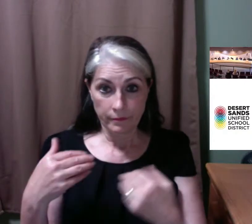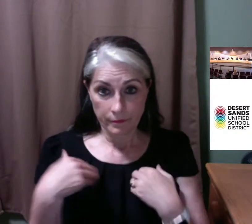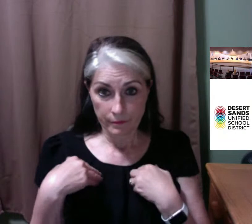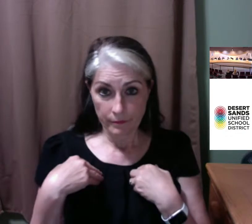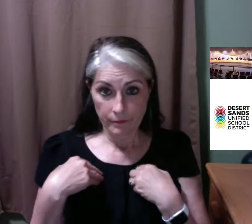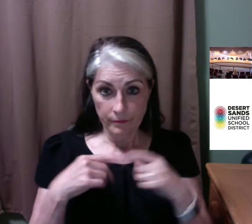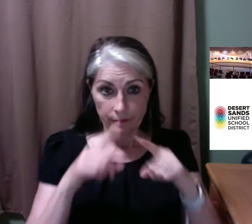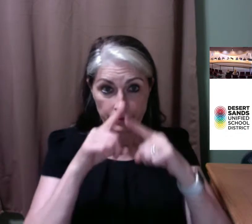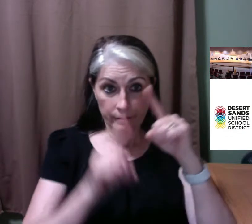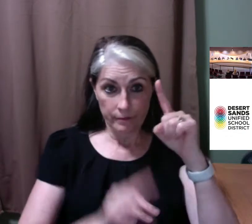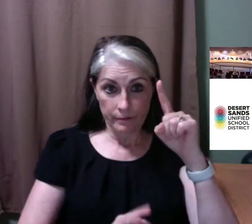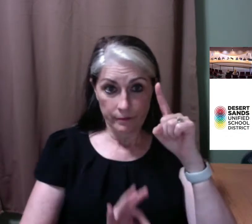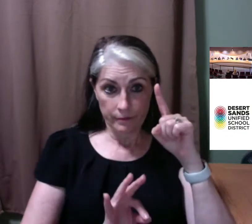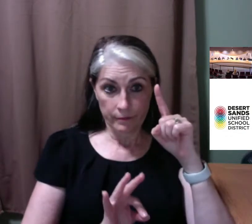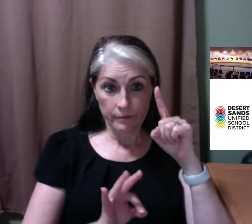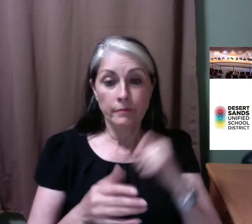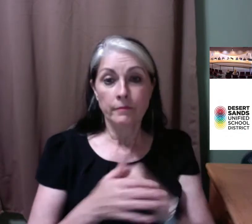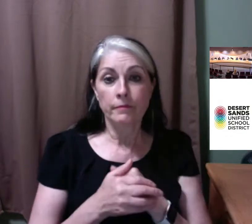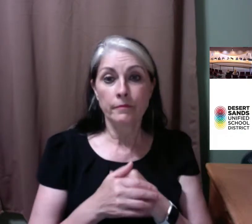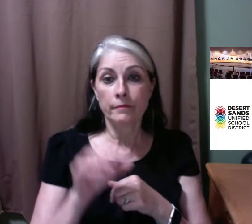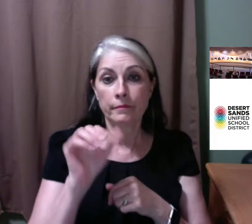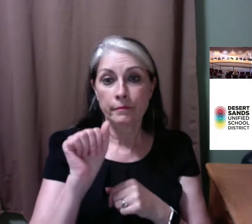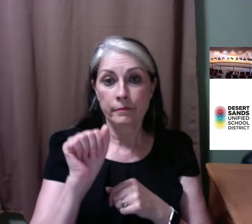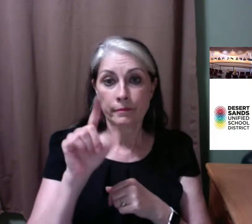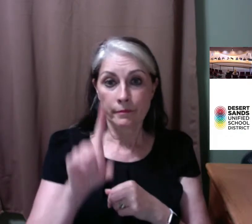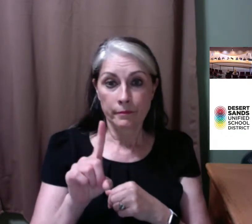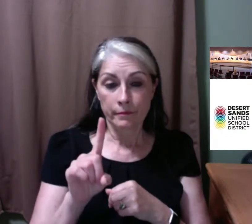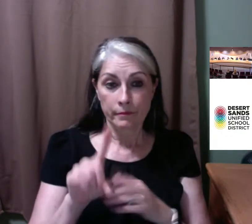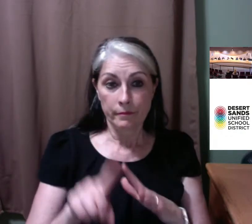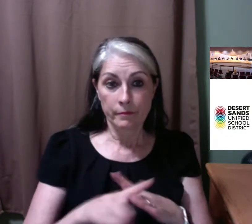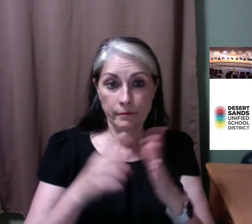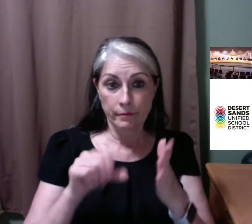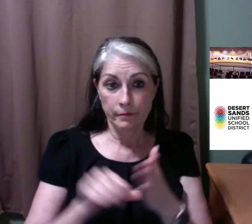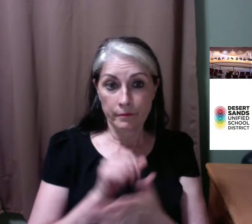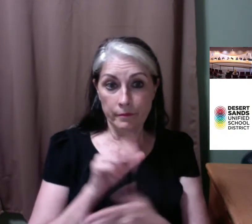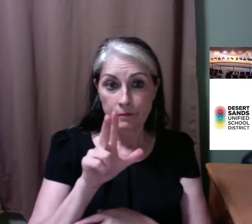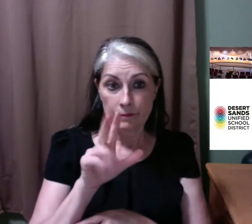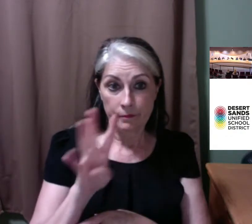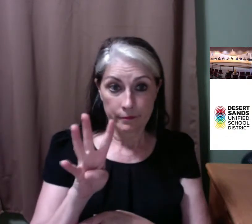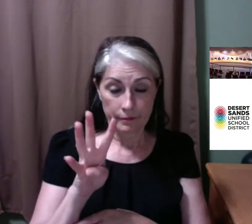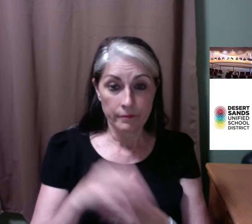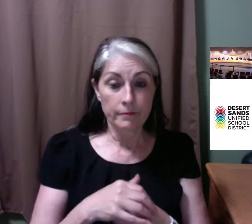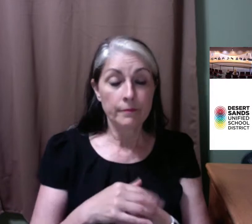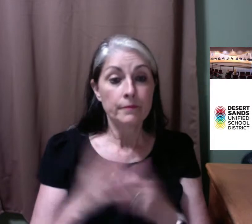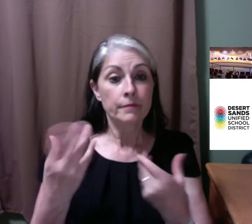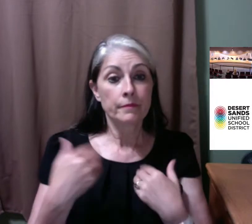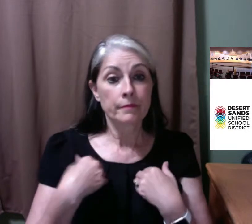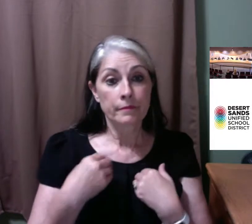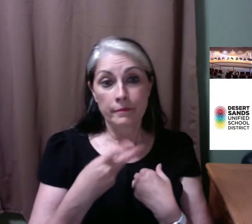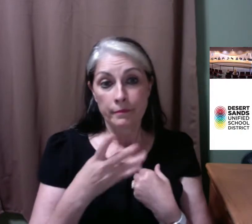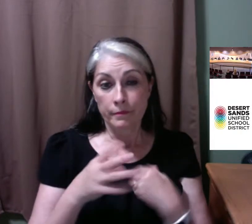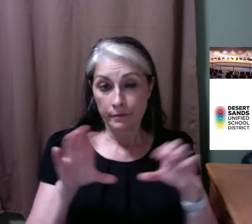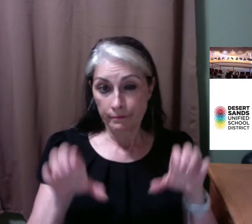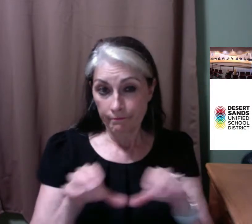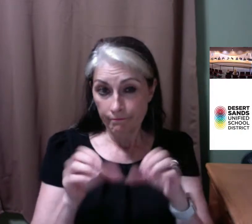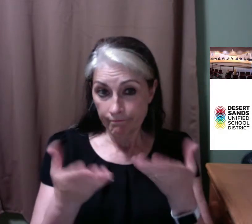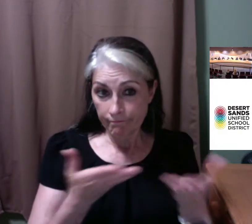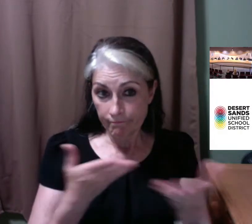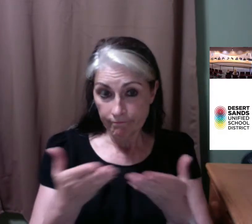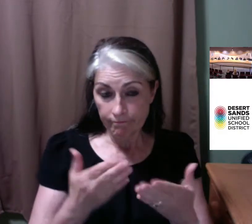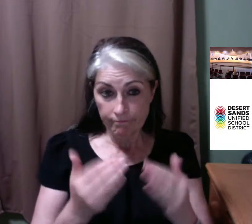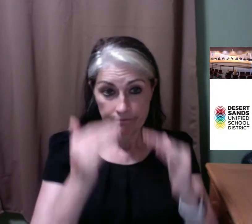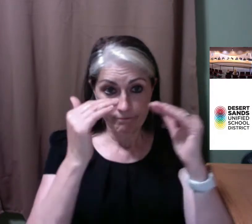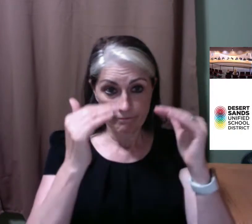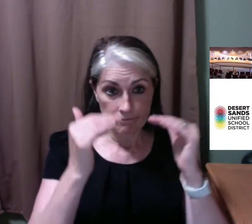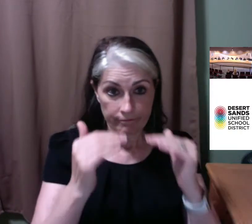a small green flag labeled A1, which starts on page 34. It contains several actions and services under each